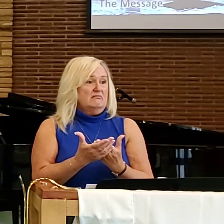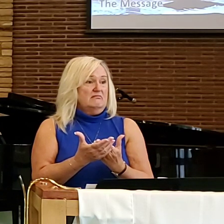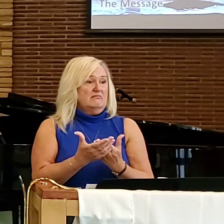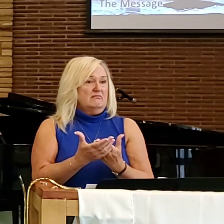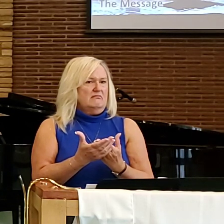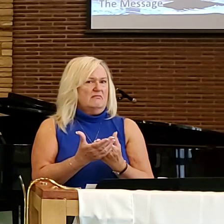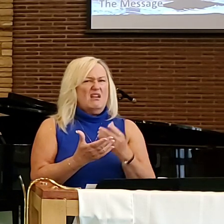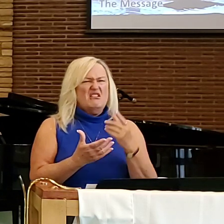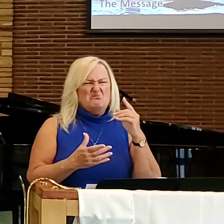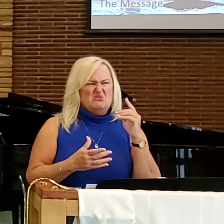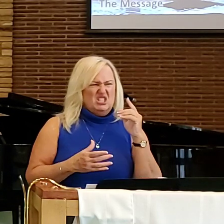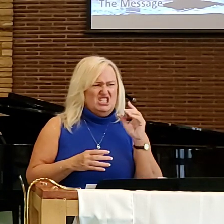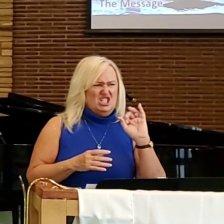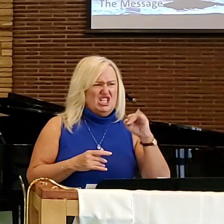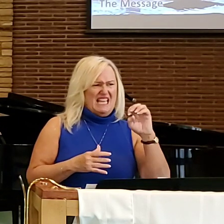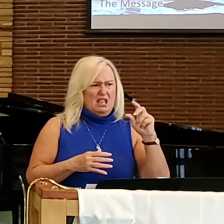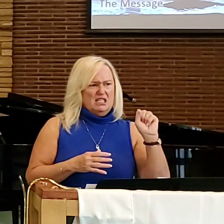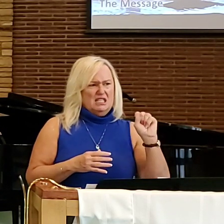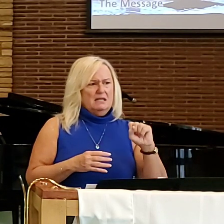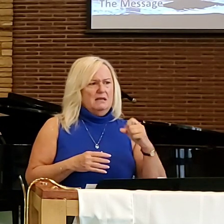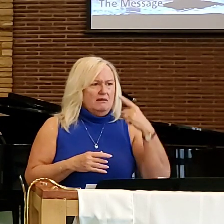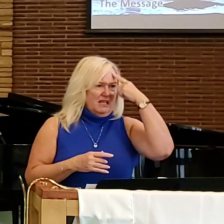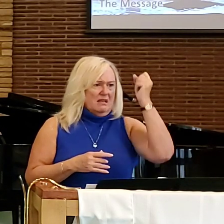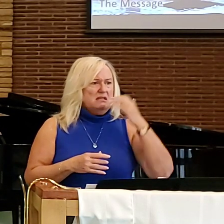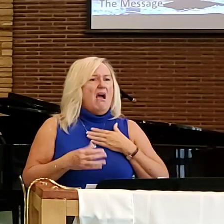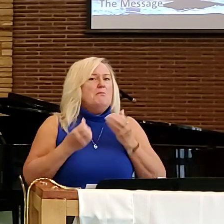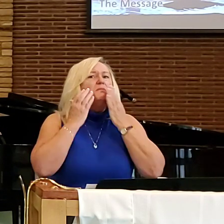Are you jealous because I'm generous?